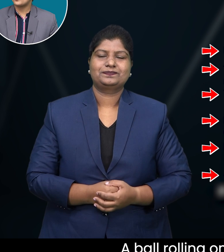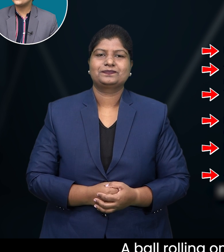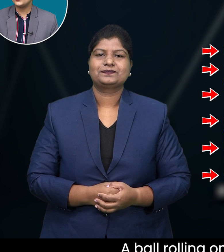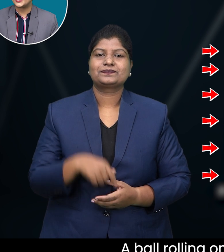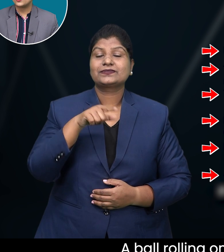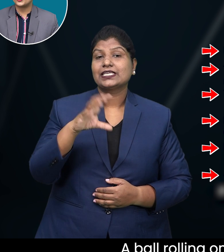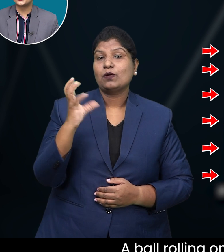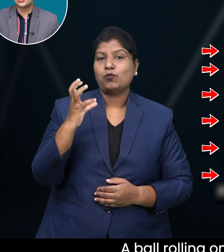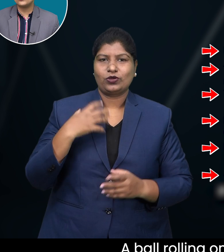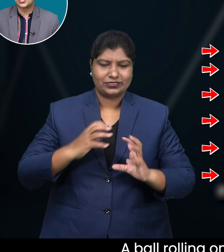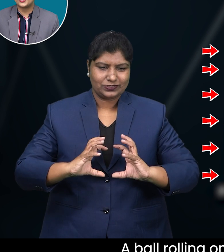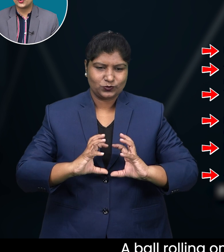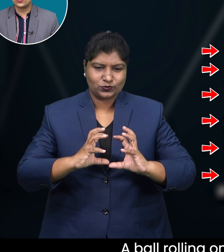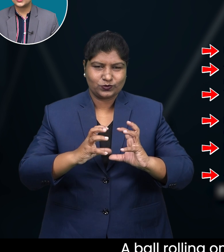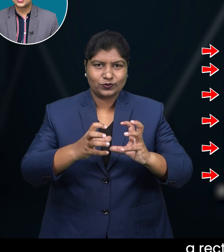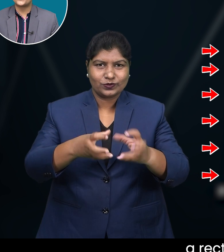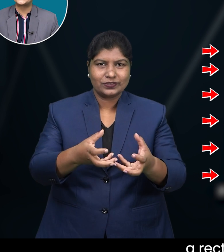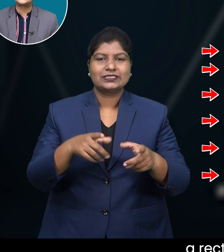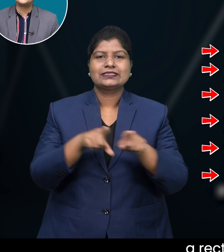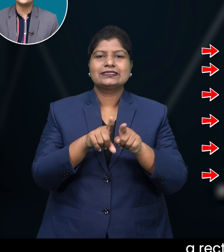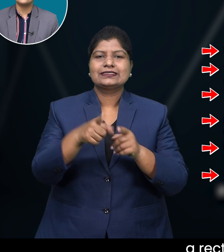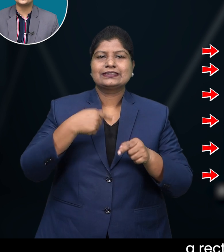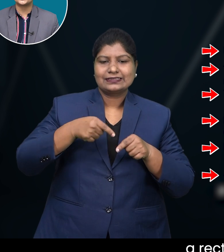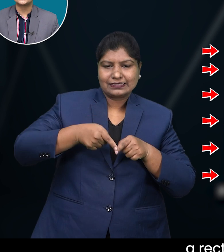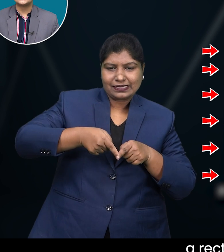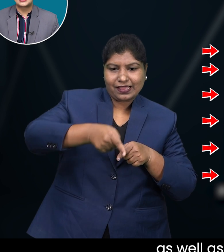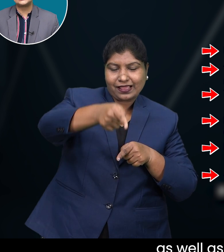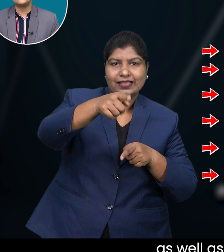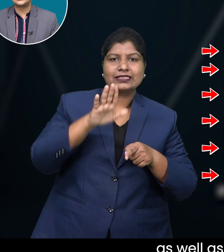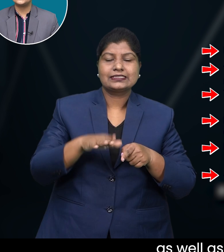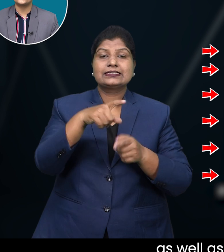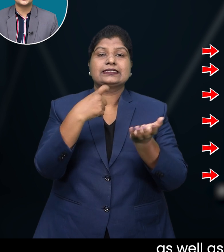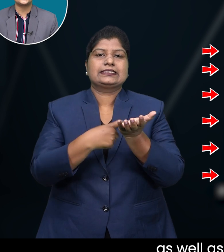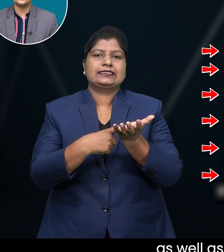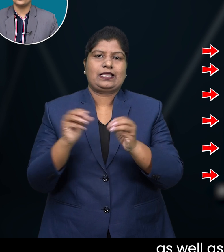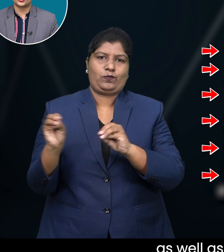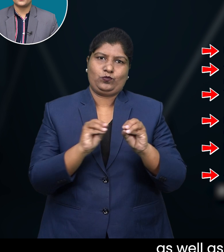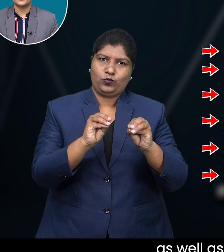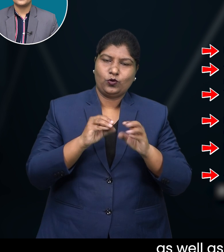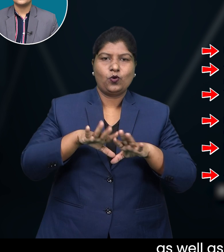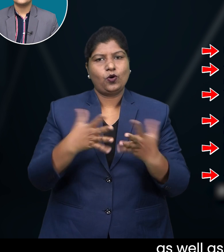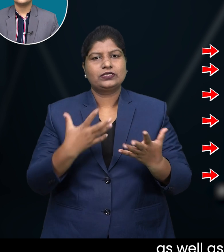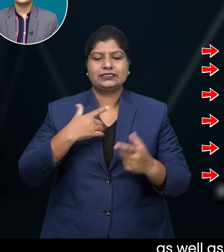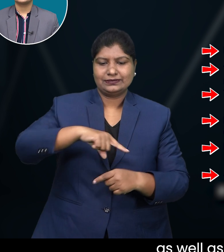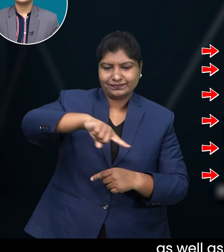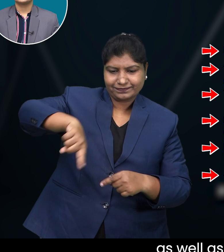A ball rolling on the ground undergoes a rectilinear motion as well as rotational motion.